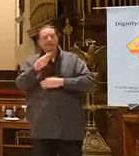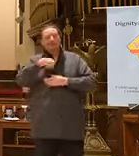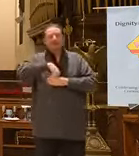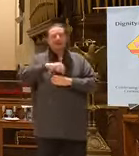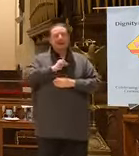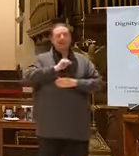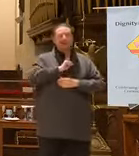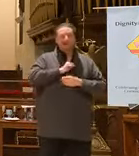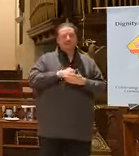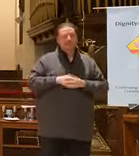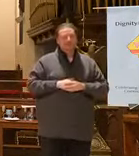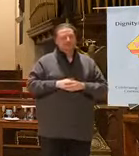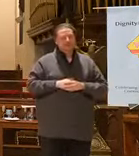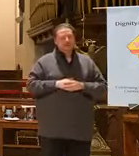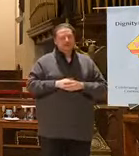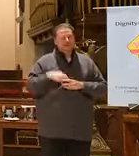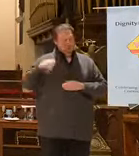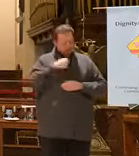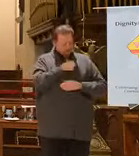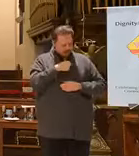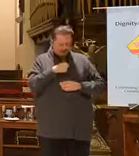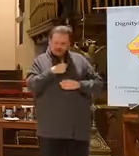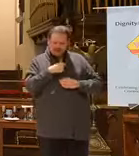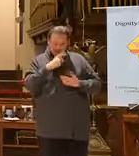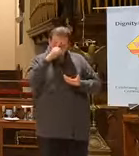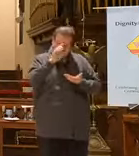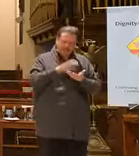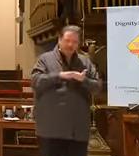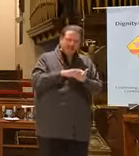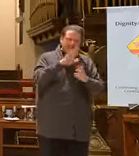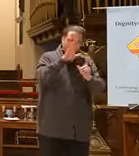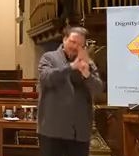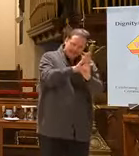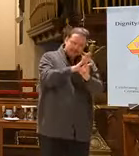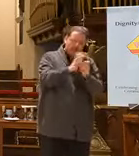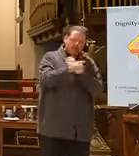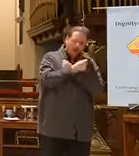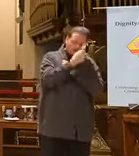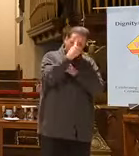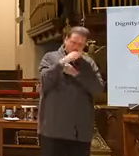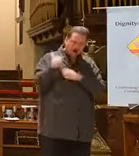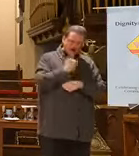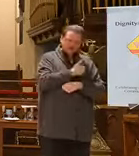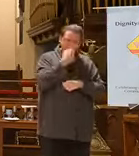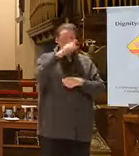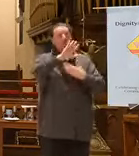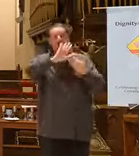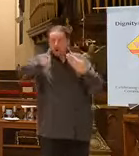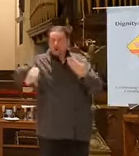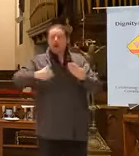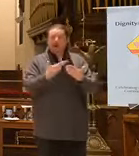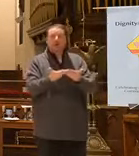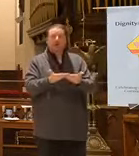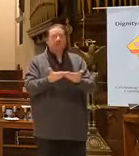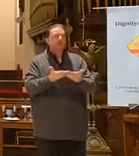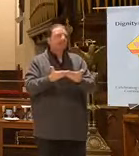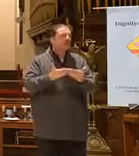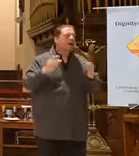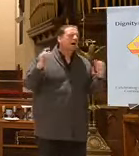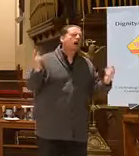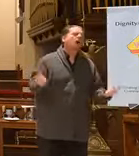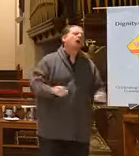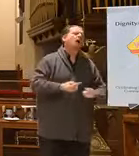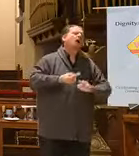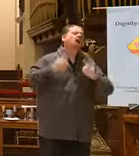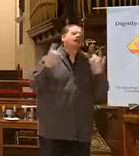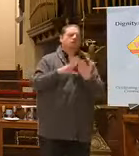ourselves. And we who have come to believe in his love for us and for all are always